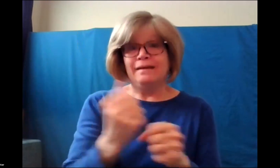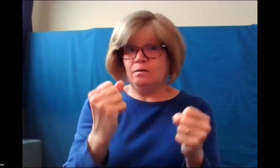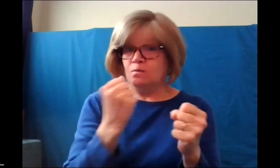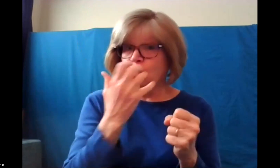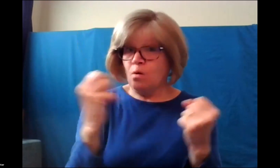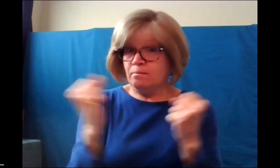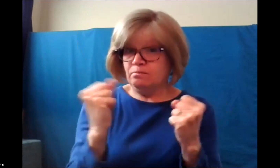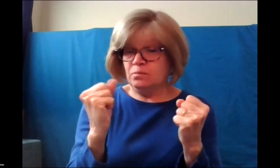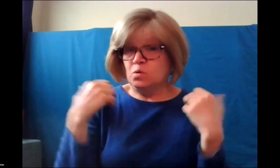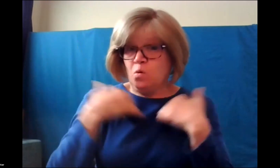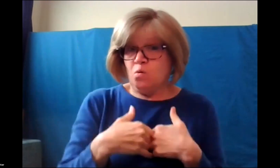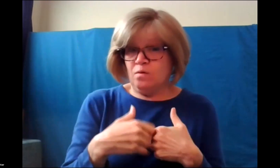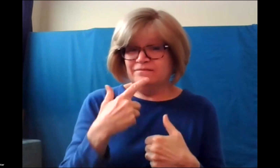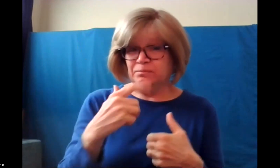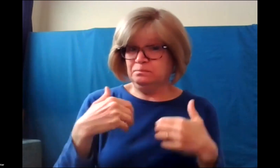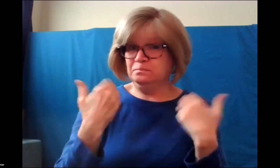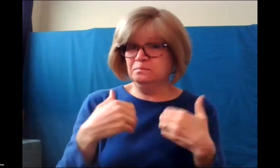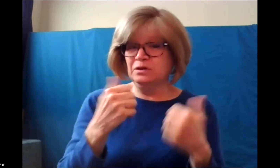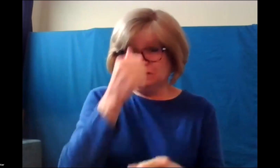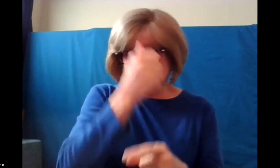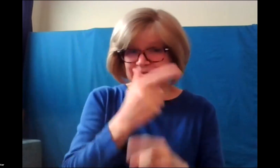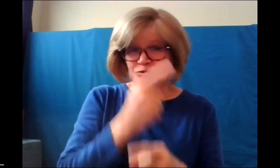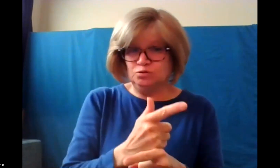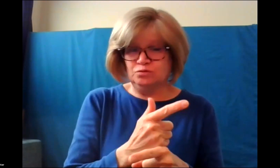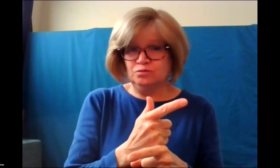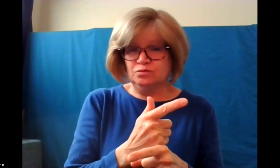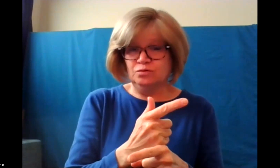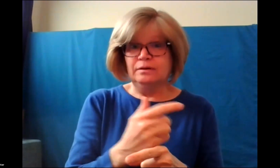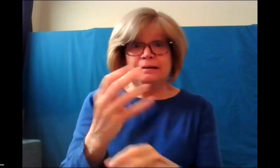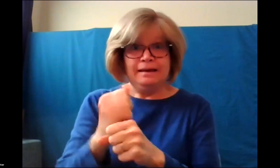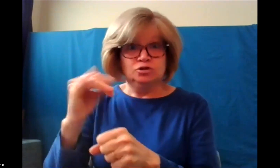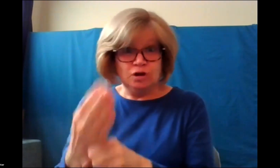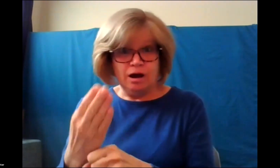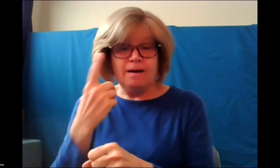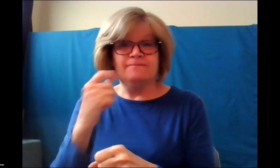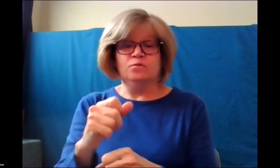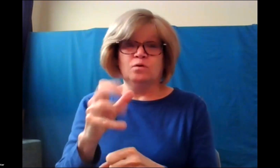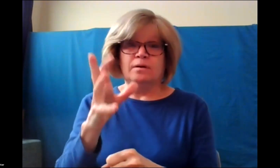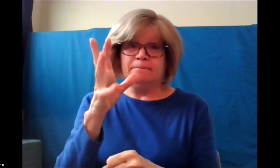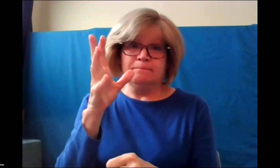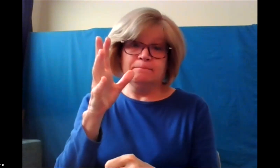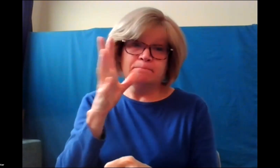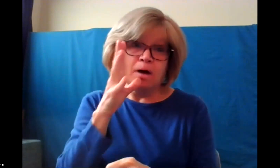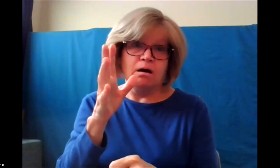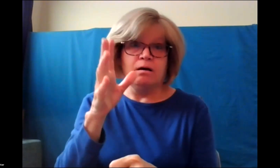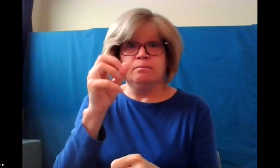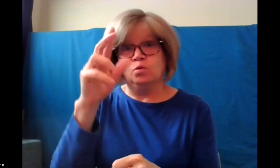winter coat for a younger sibling, secure a job for an unemployed single parent.